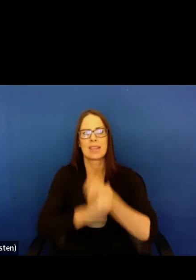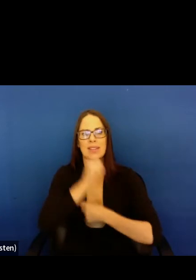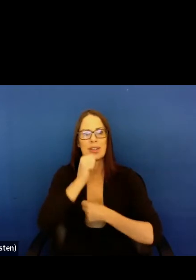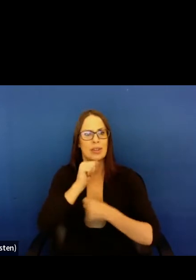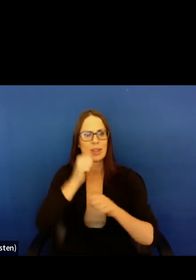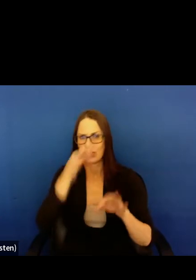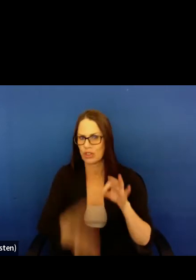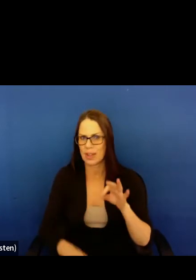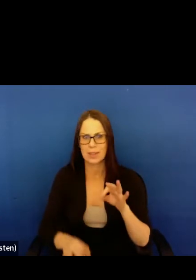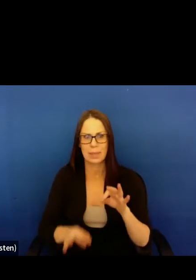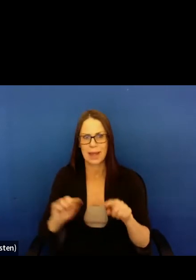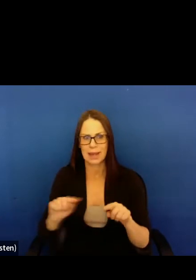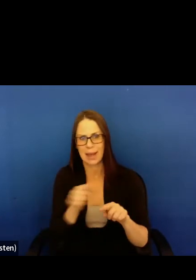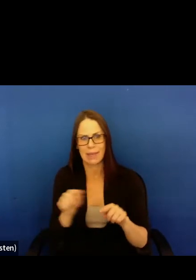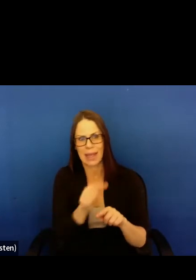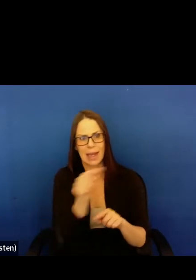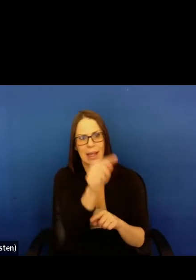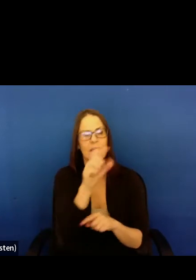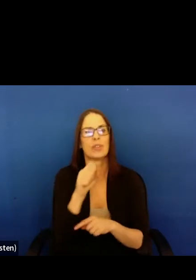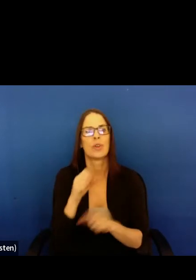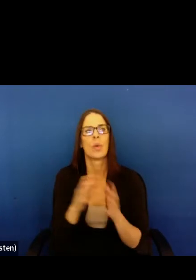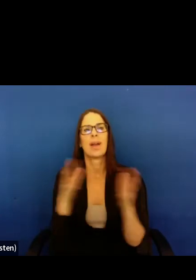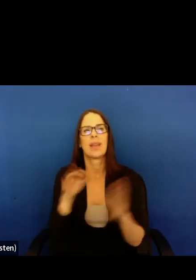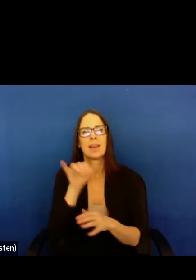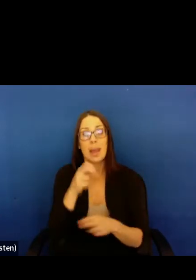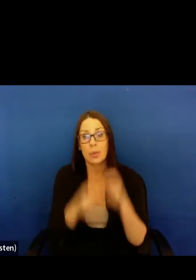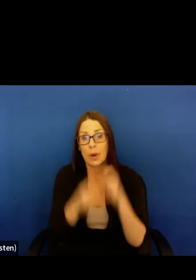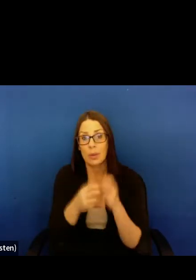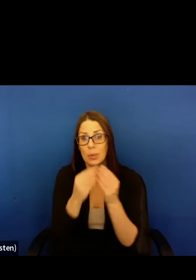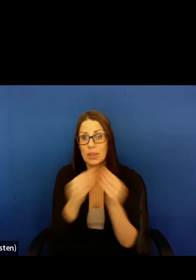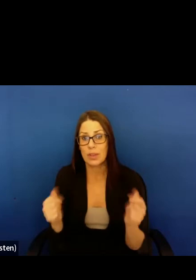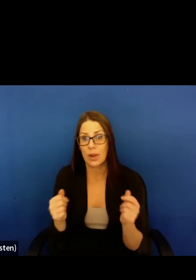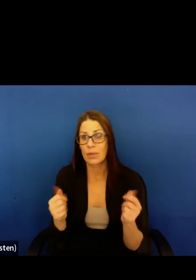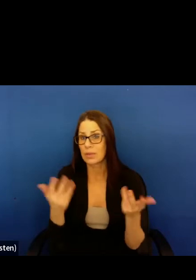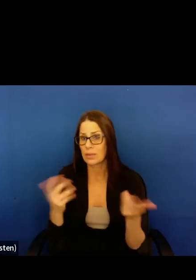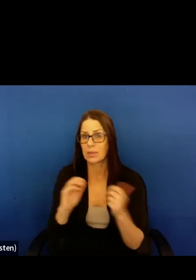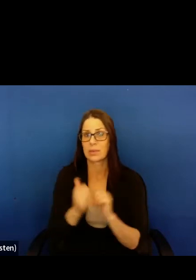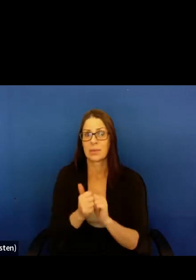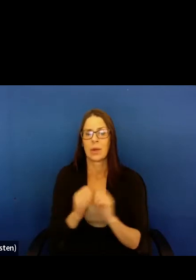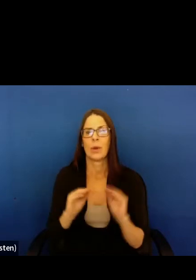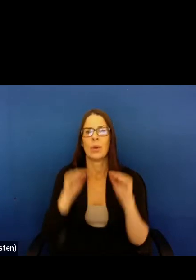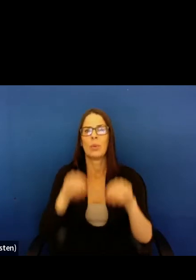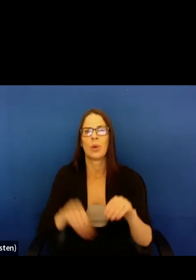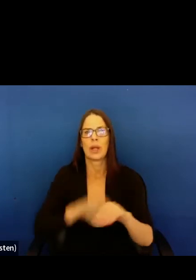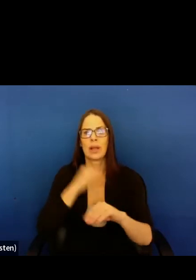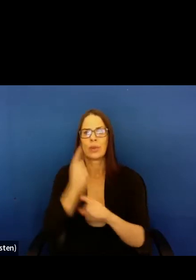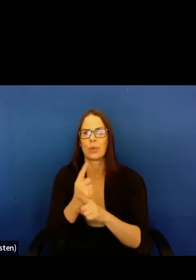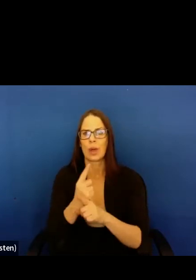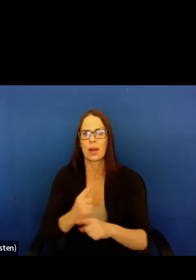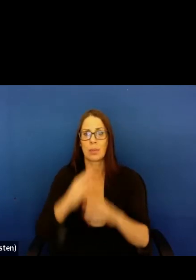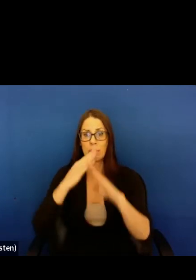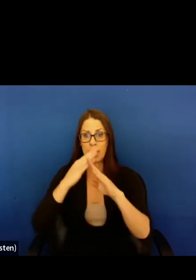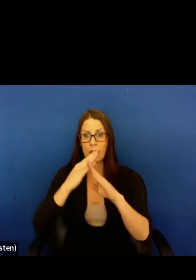lot of all of that was really solved by just having the right barriers that would allow for